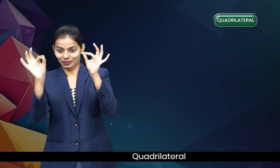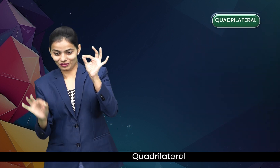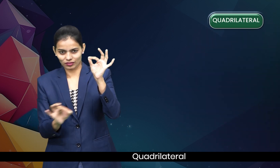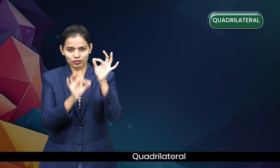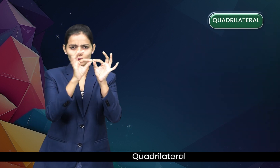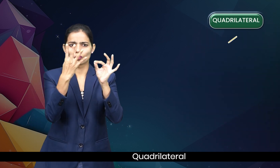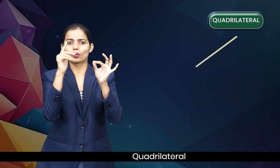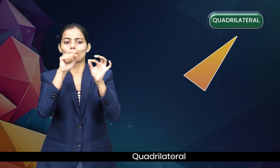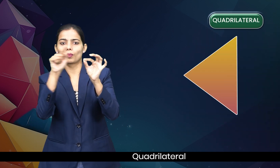Quadrilateral.